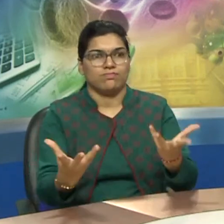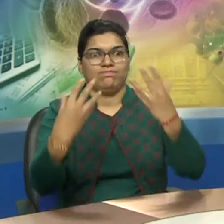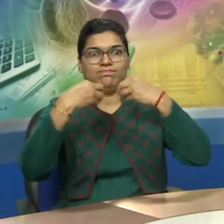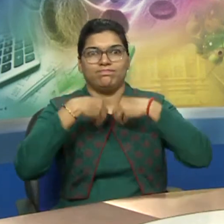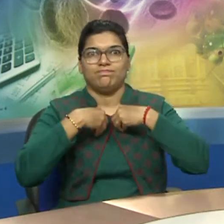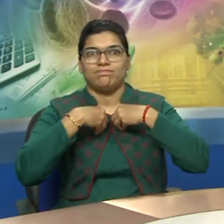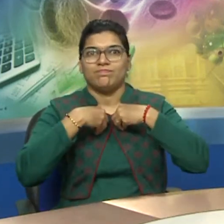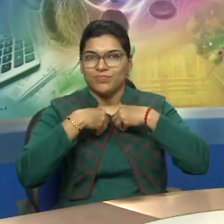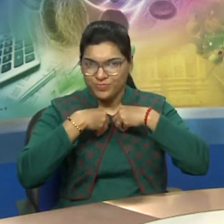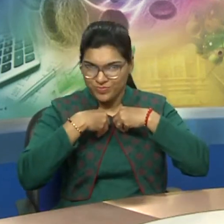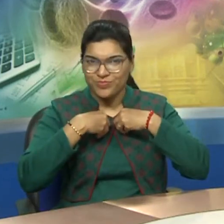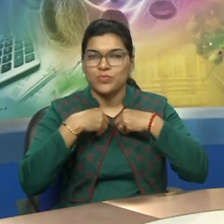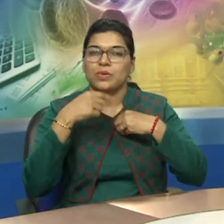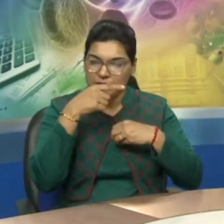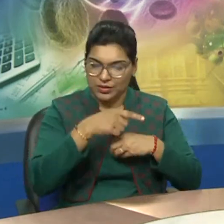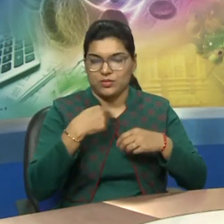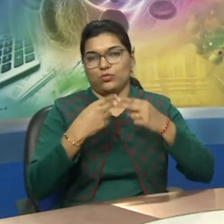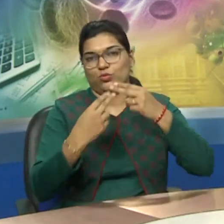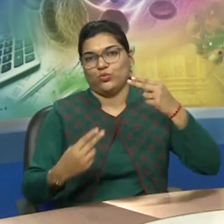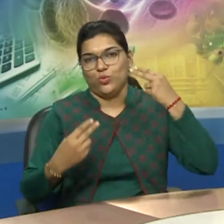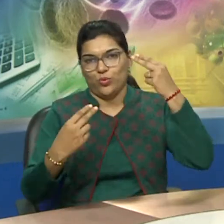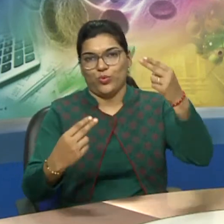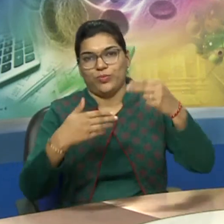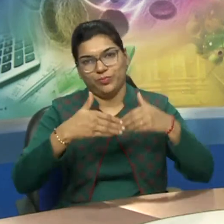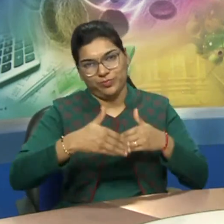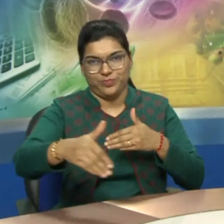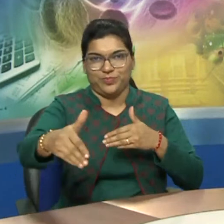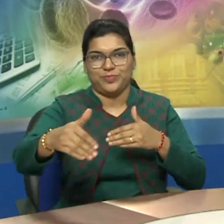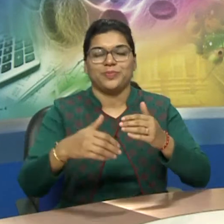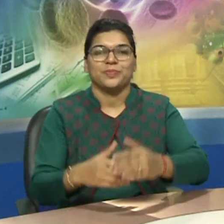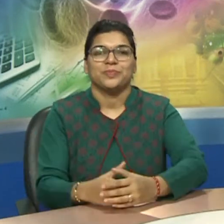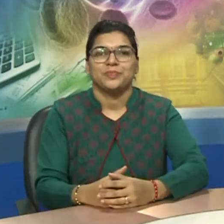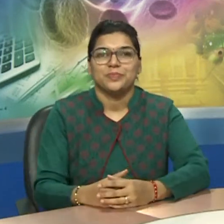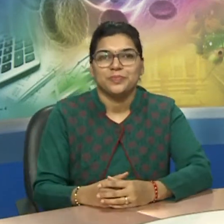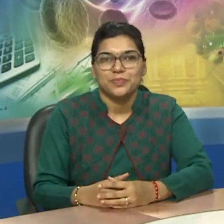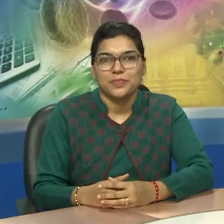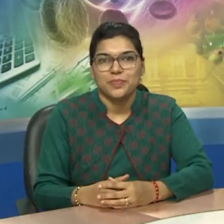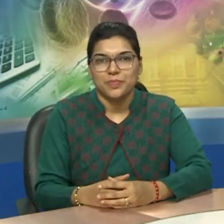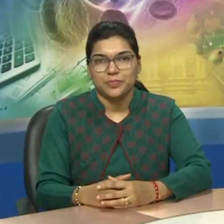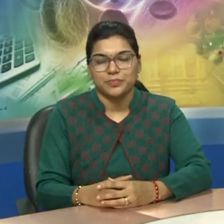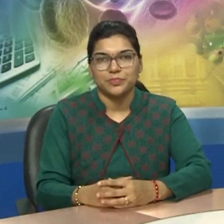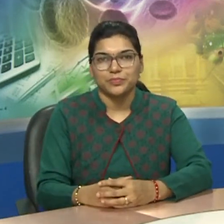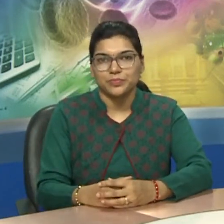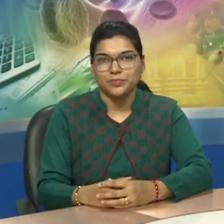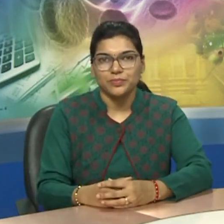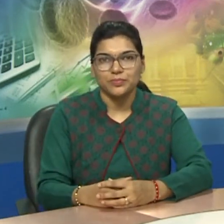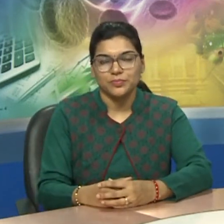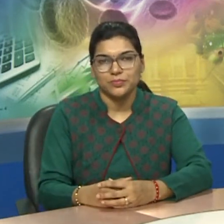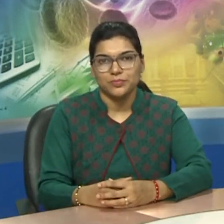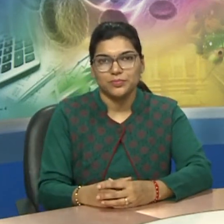bad, or we can also call them right or wrong ethics. Let us begin the lesson.